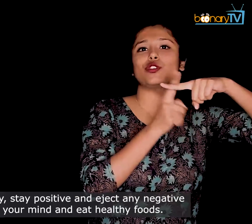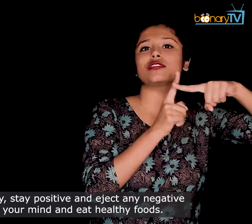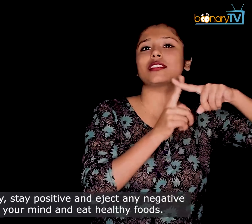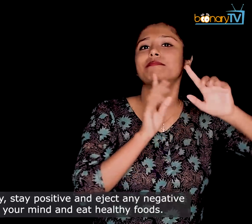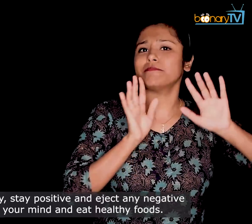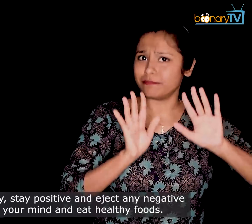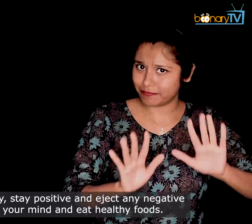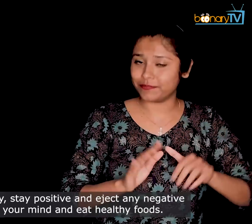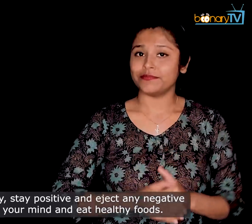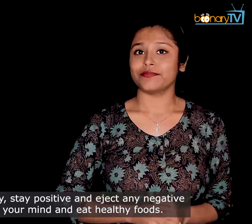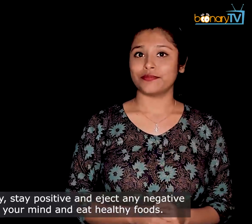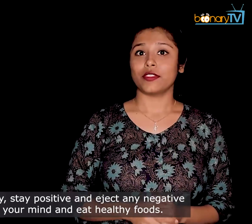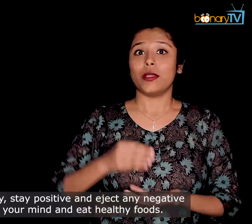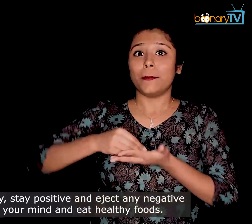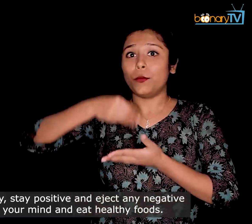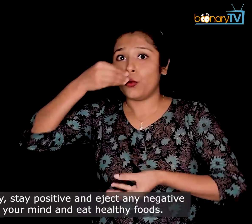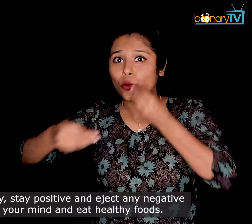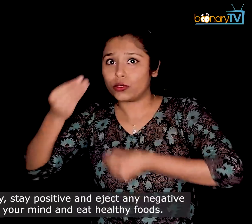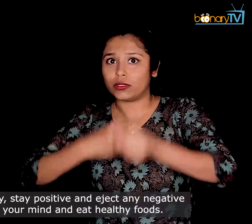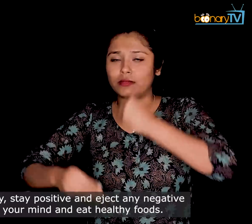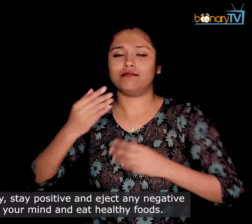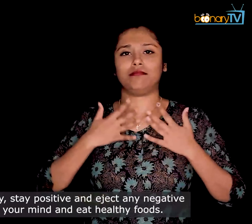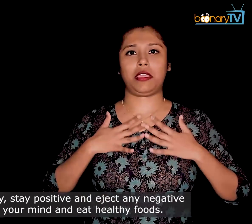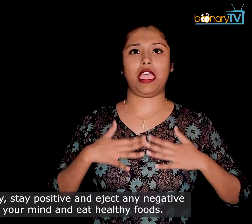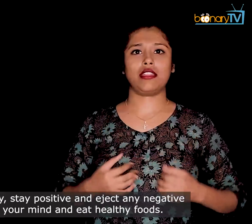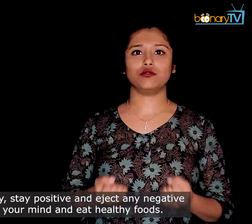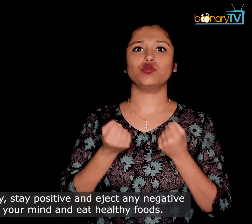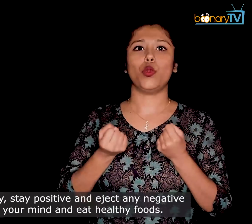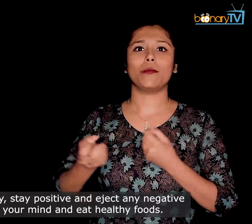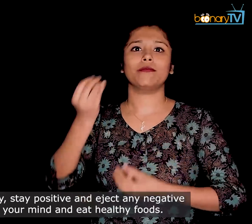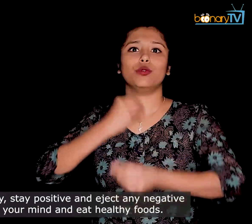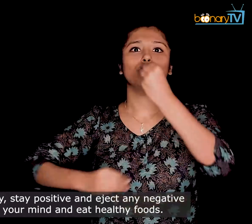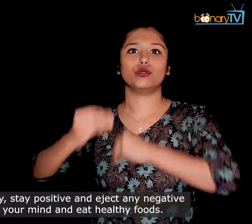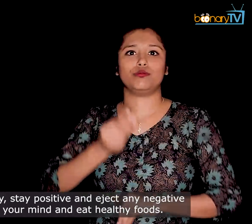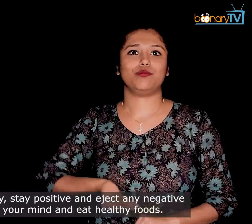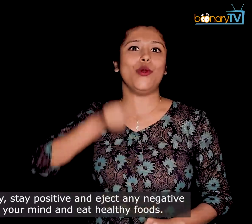negative thoughts from your mind and eat healthy foods